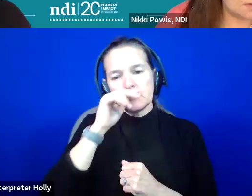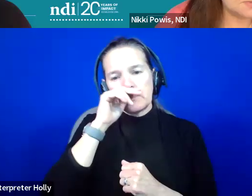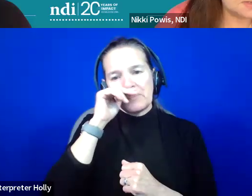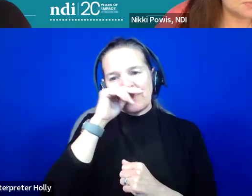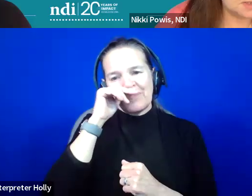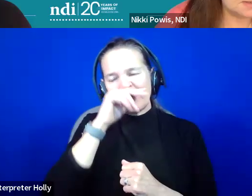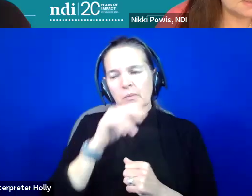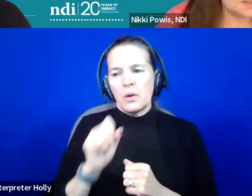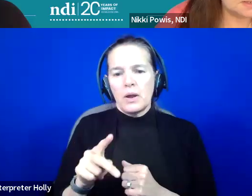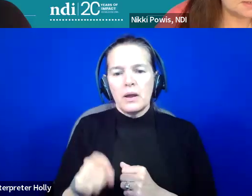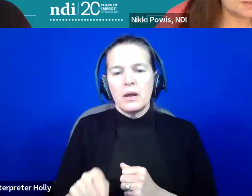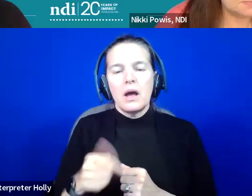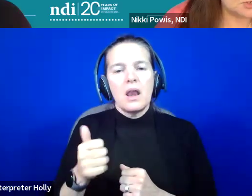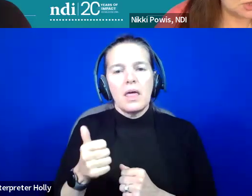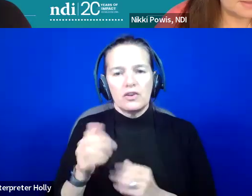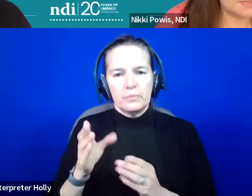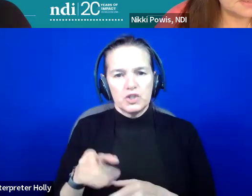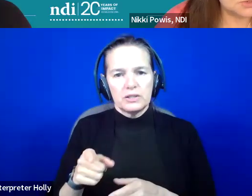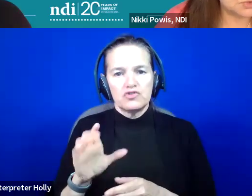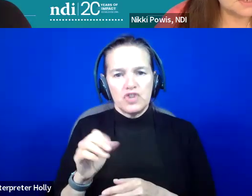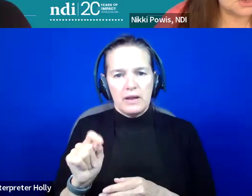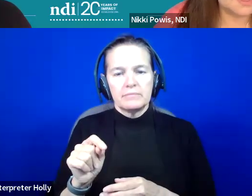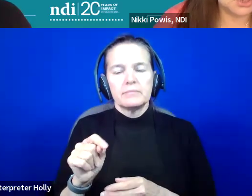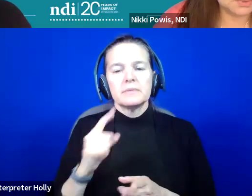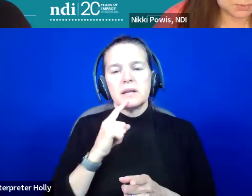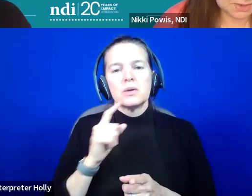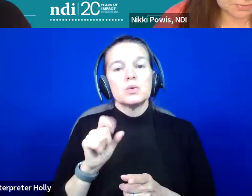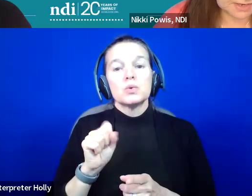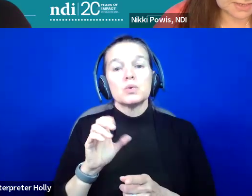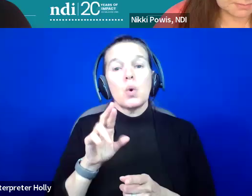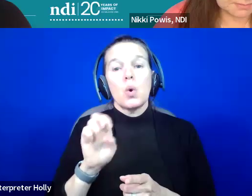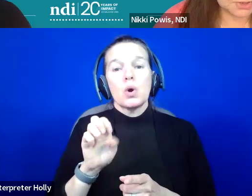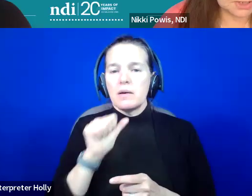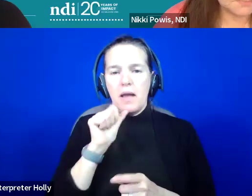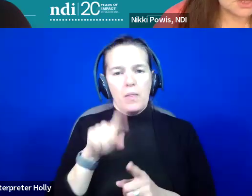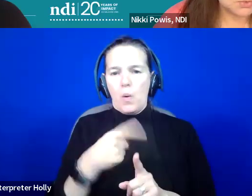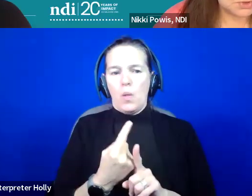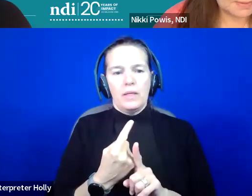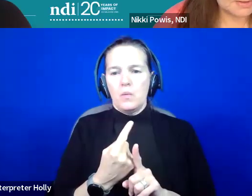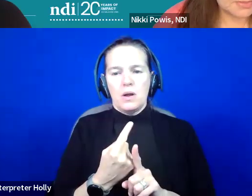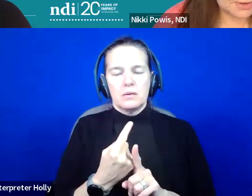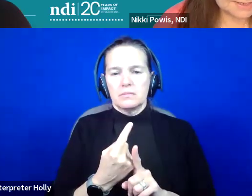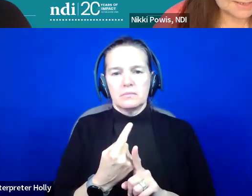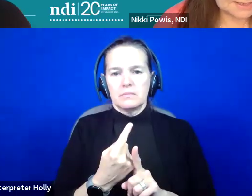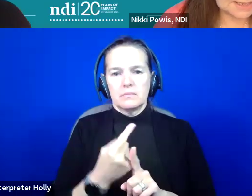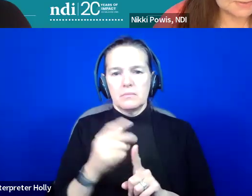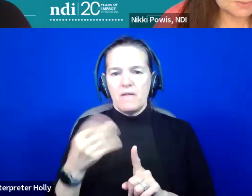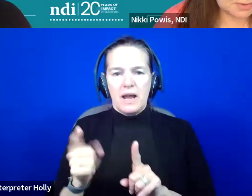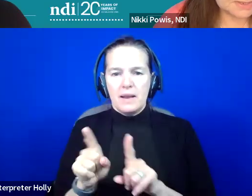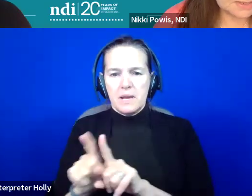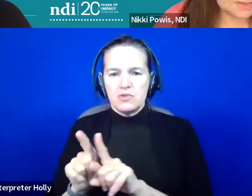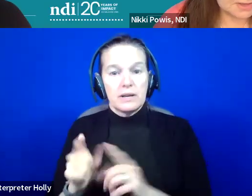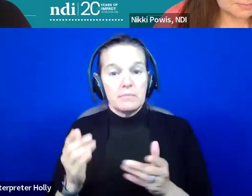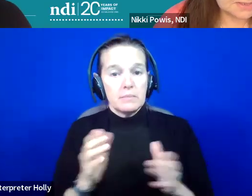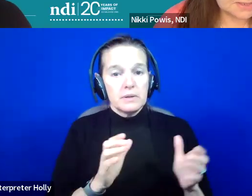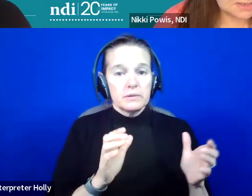Okay, all right. So someone else is made a comment that SCORE is not the only one providing mentoring. What about other entities like the